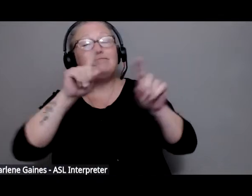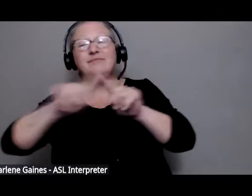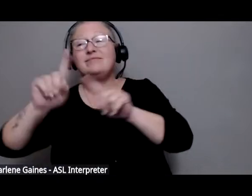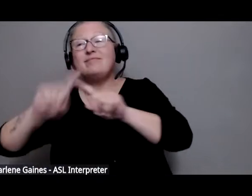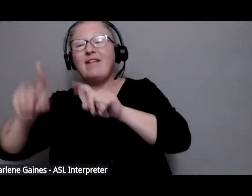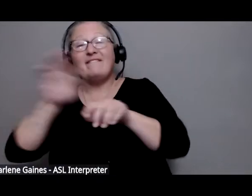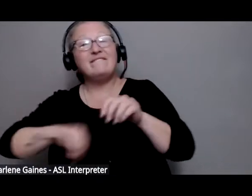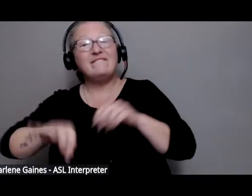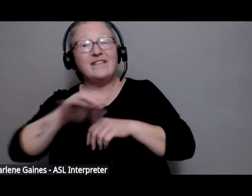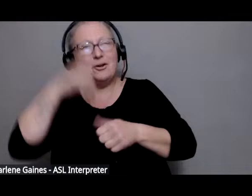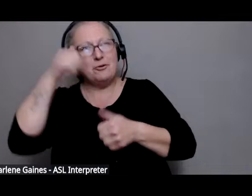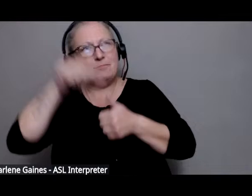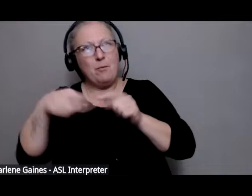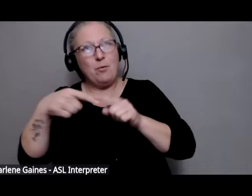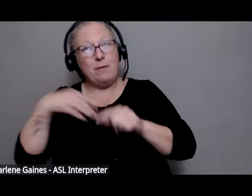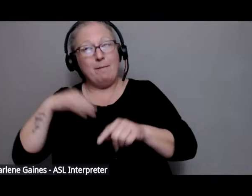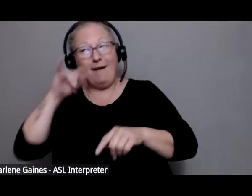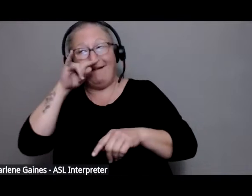me of when my kids were playing.